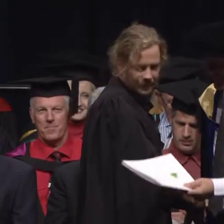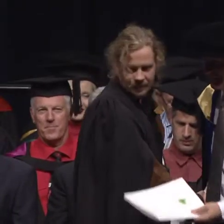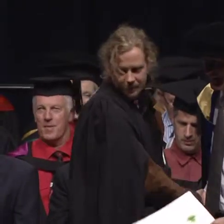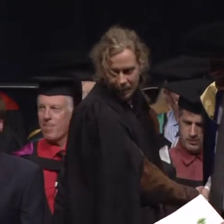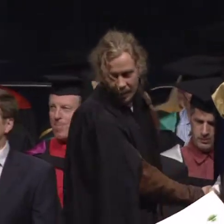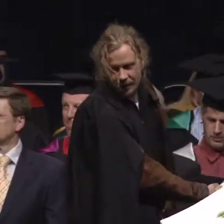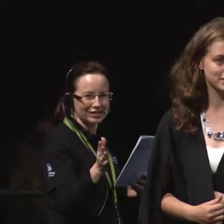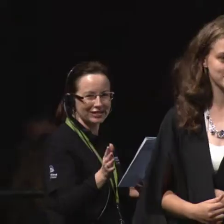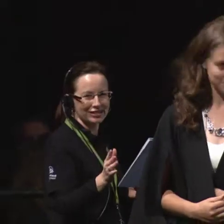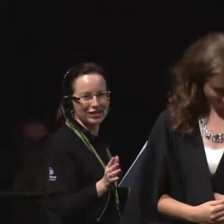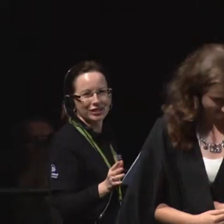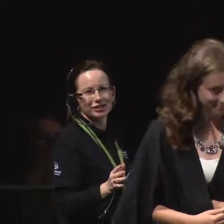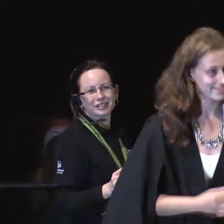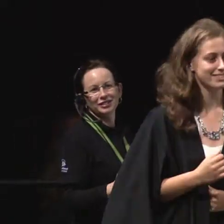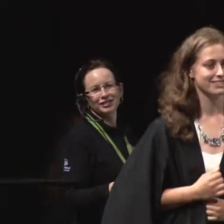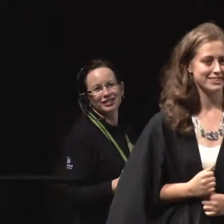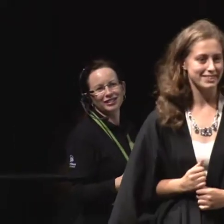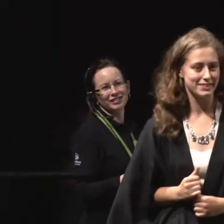Tiffany DeWall.